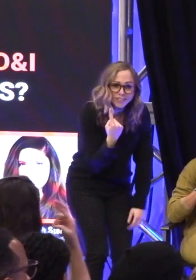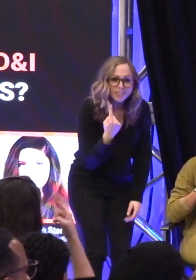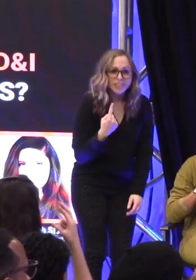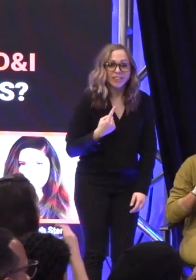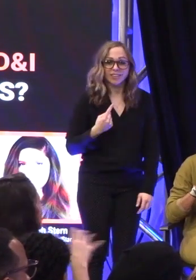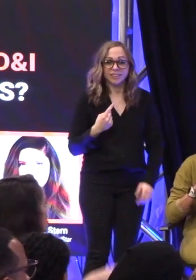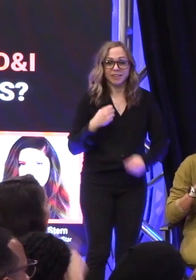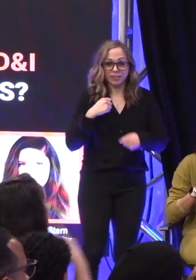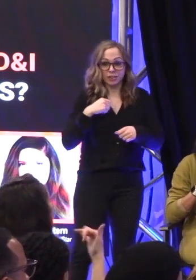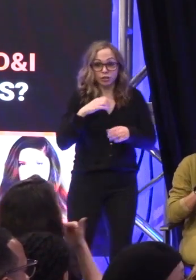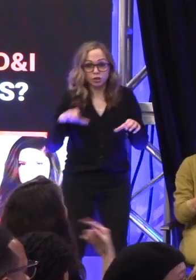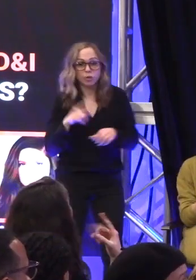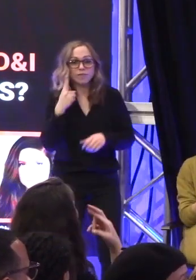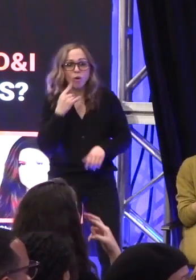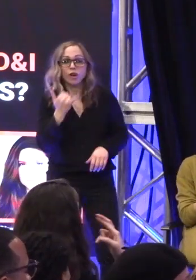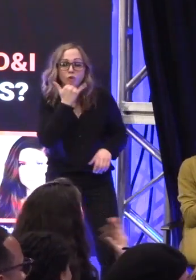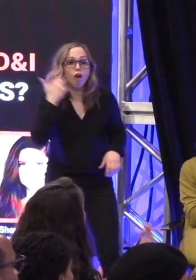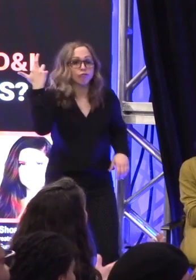money.